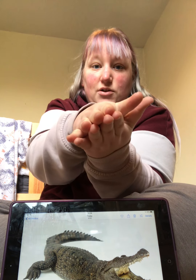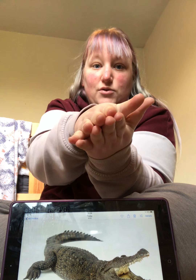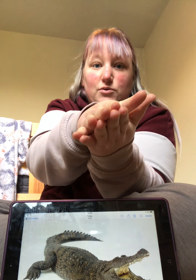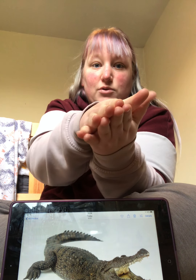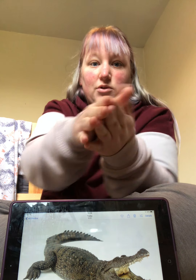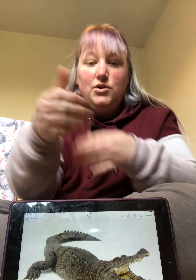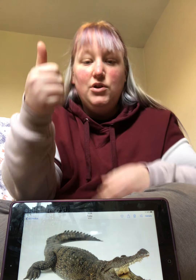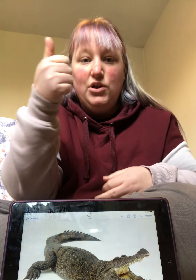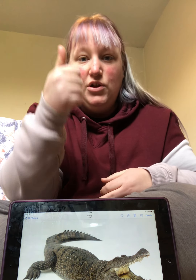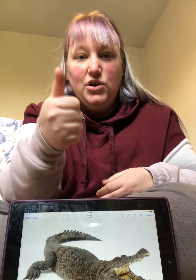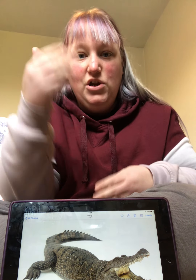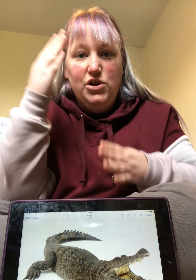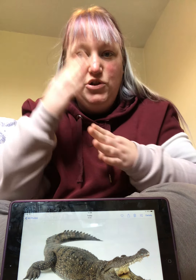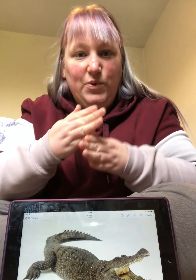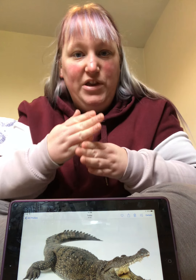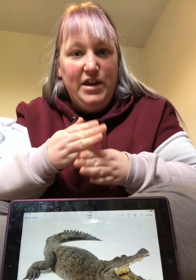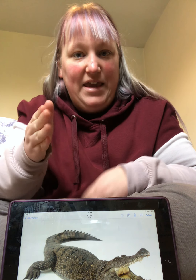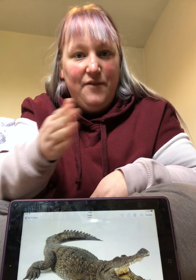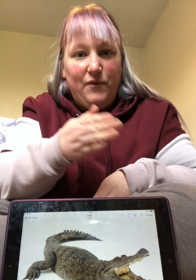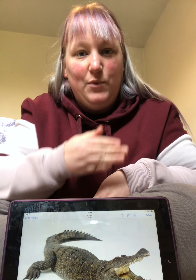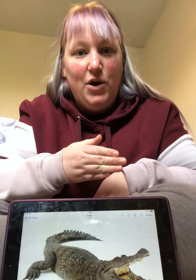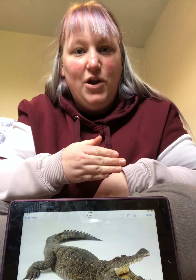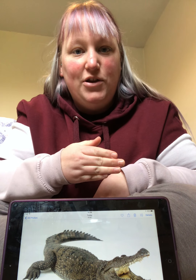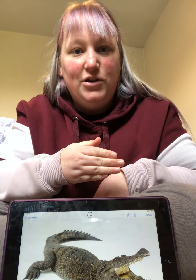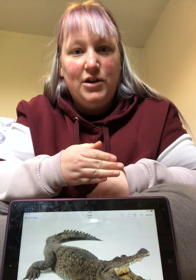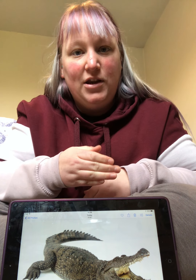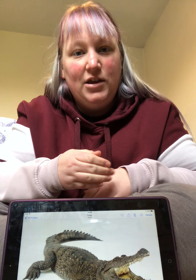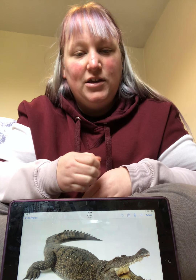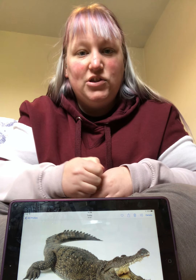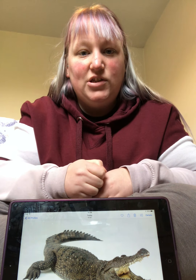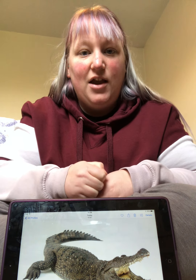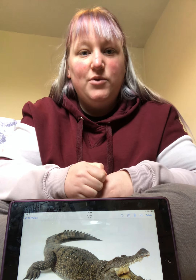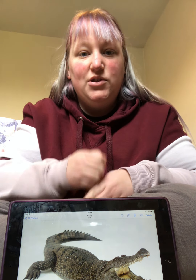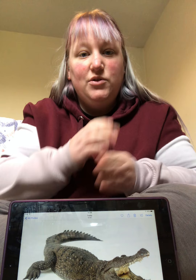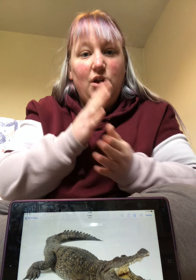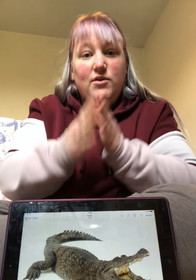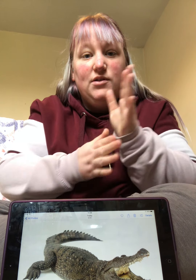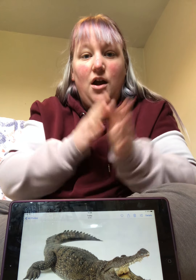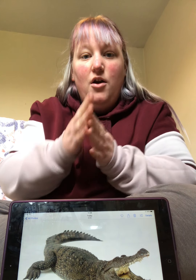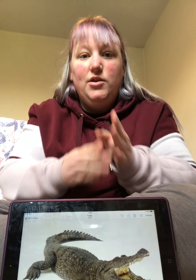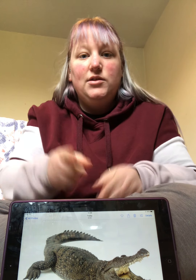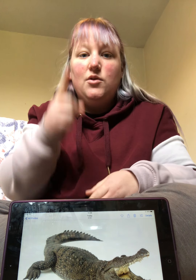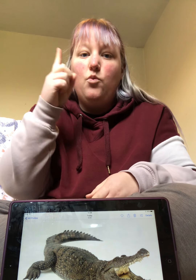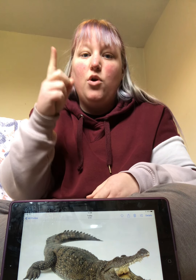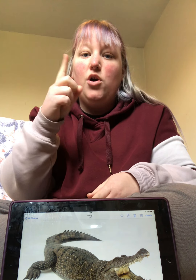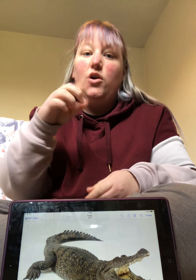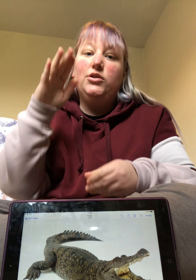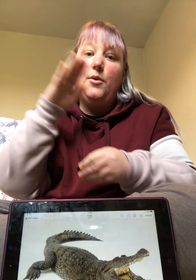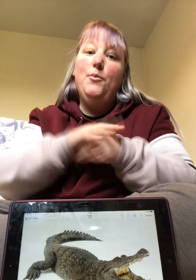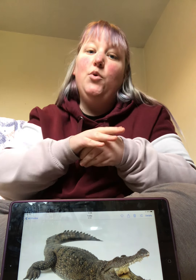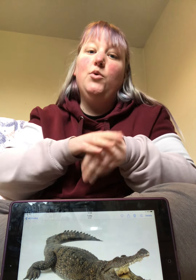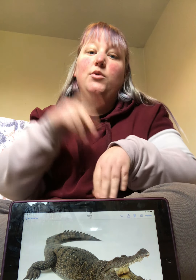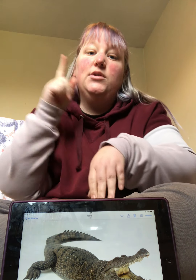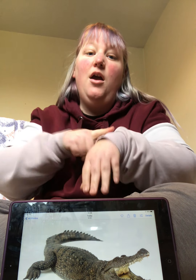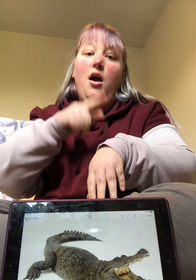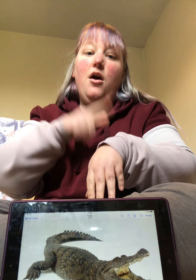crocodile? Good work, everyone. Shall we do those signs one more